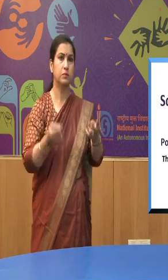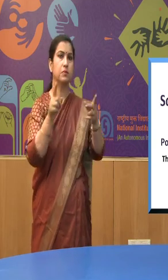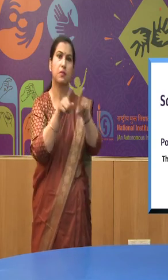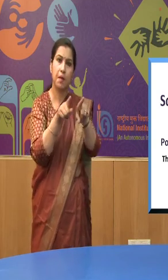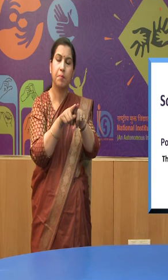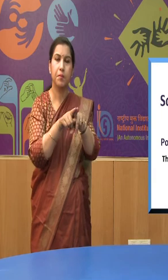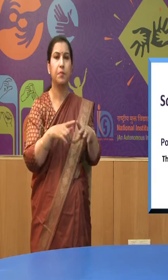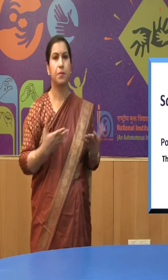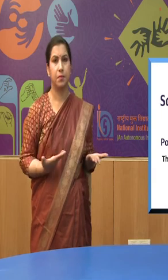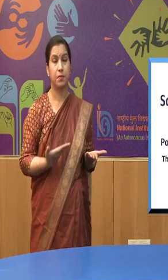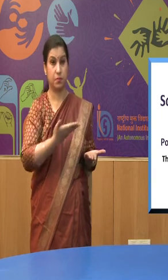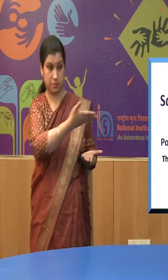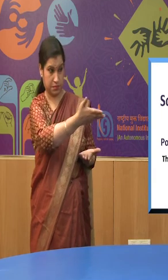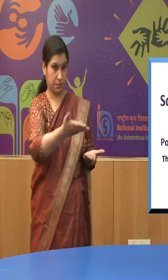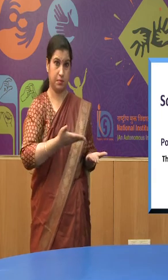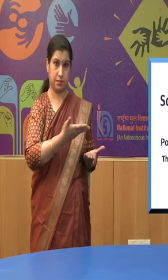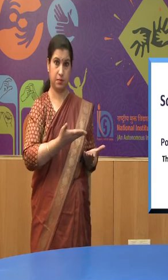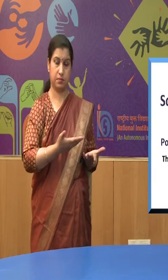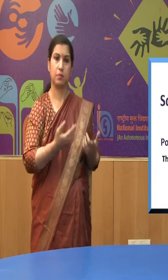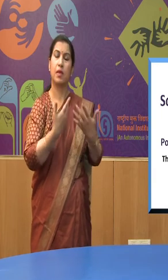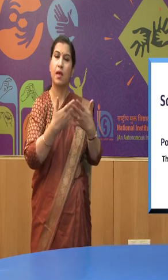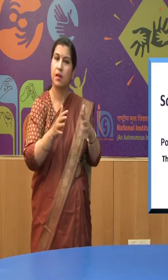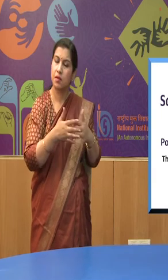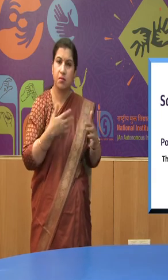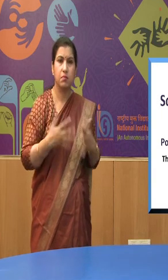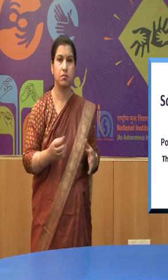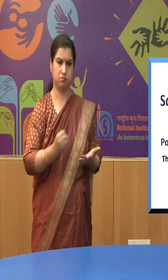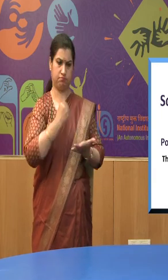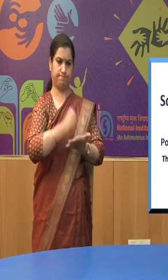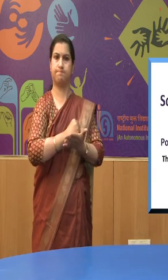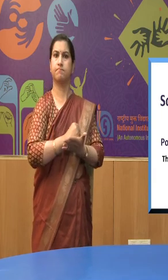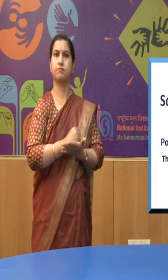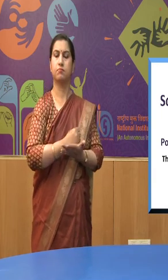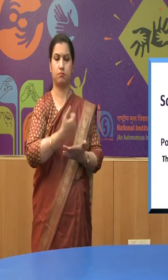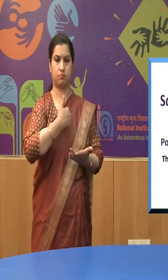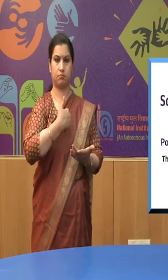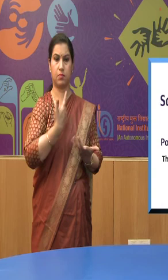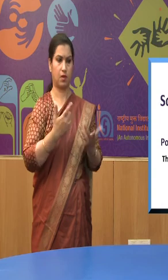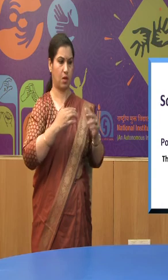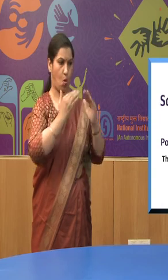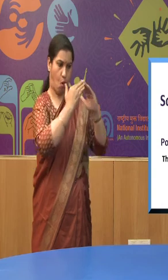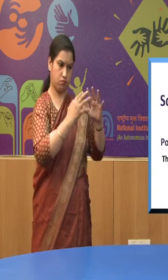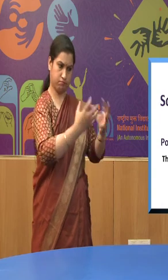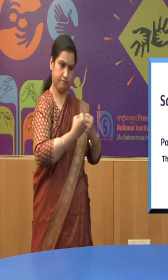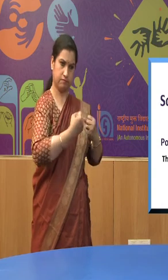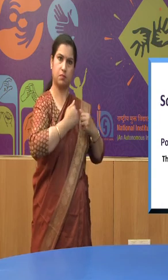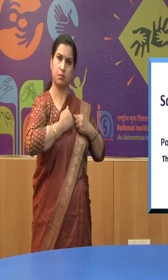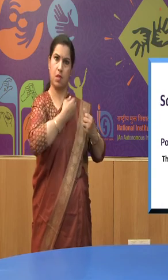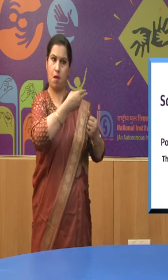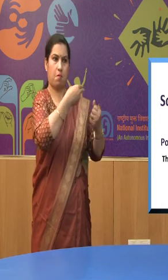and also they didn't have any right to possess any property.